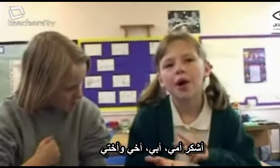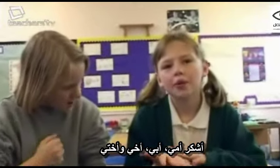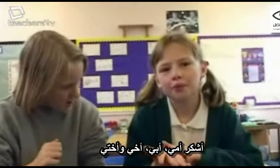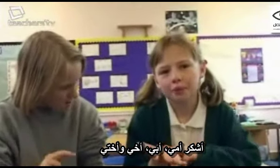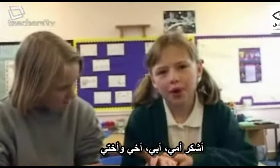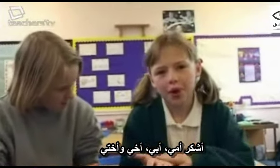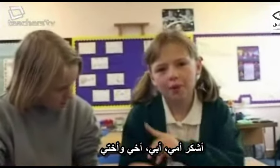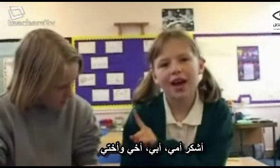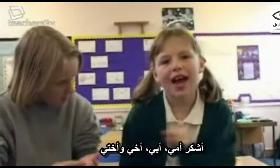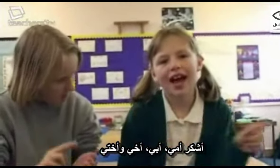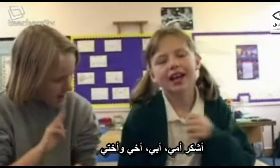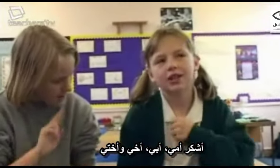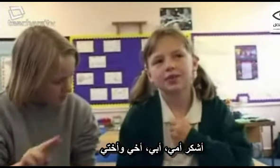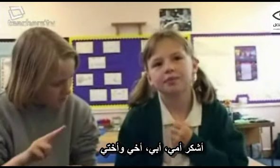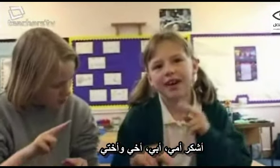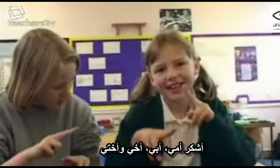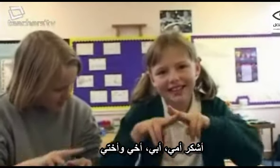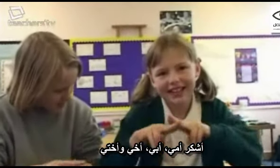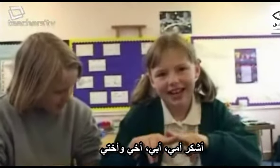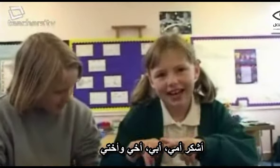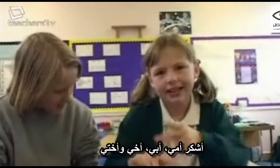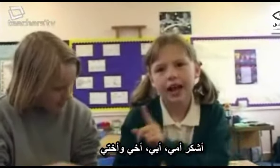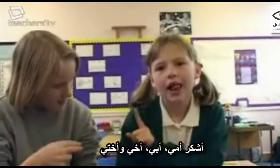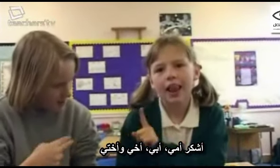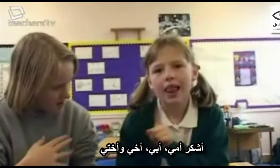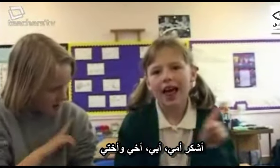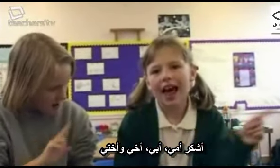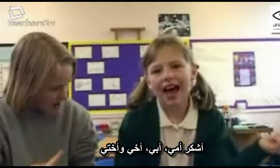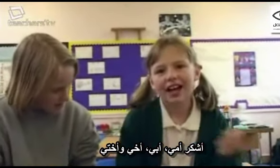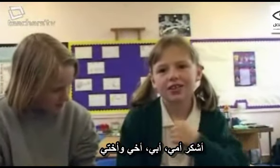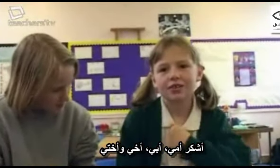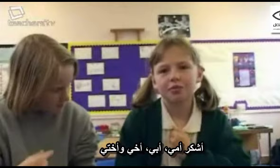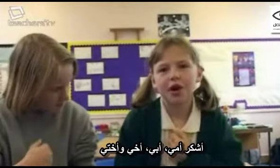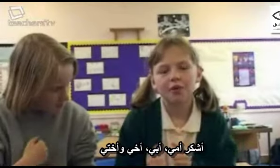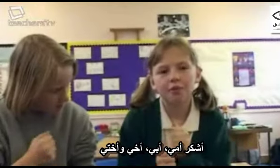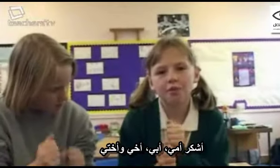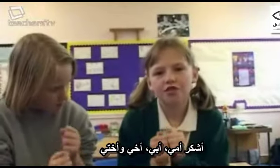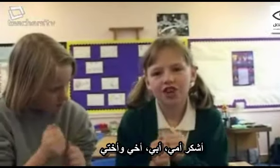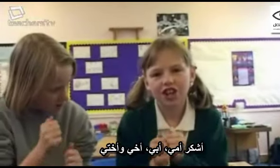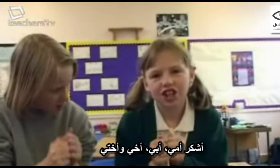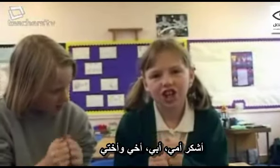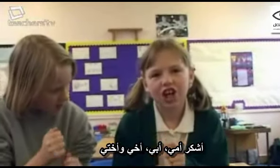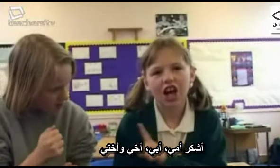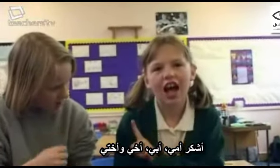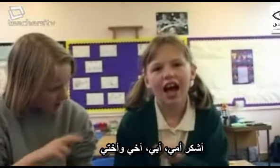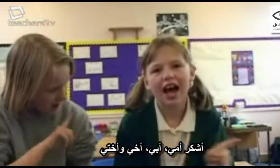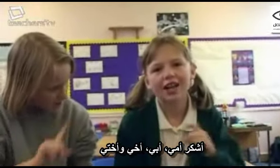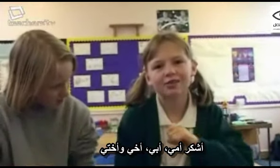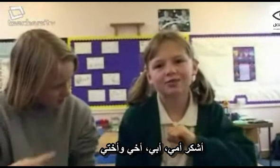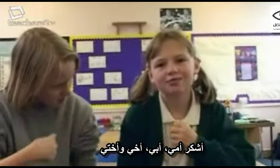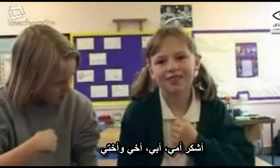my mum and my dad and my brother and